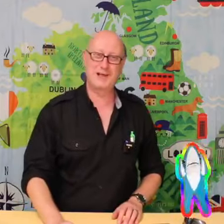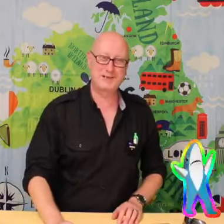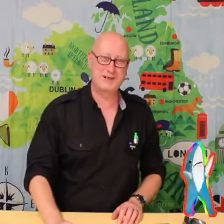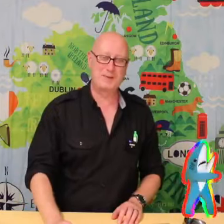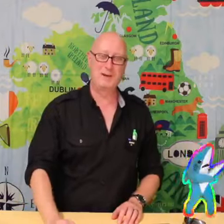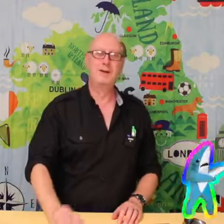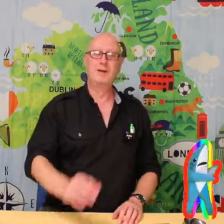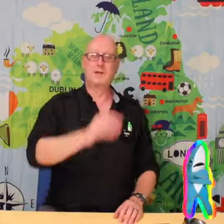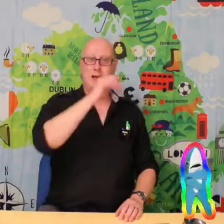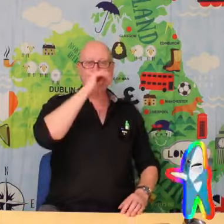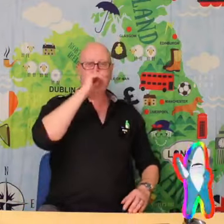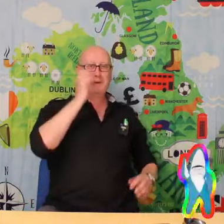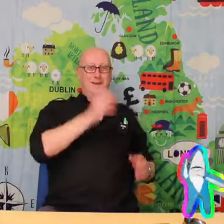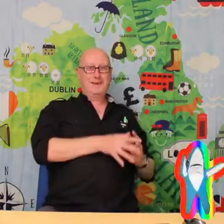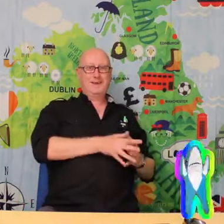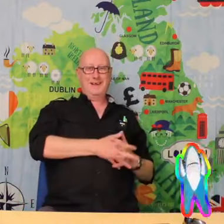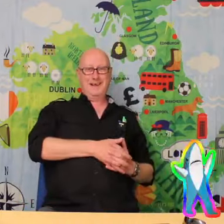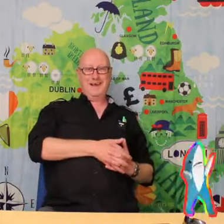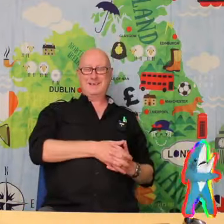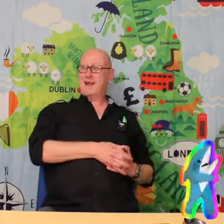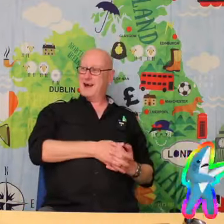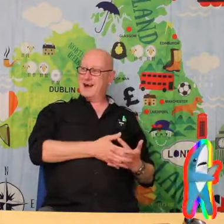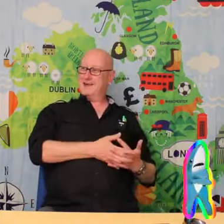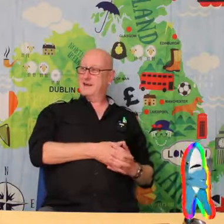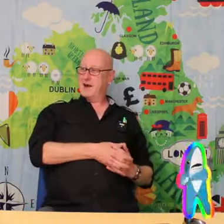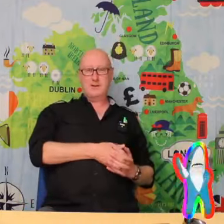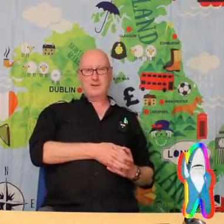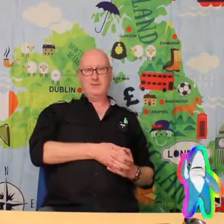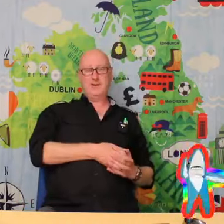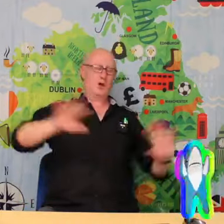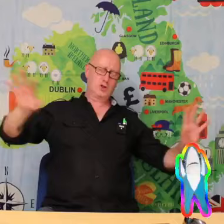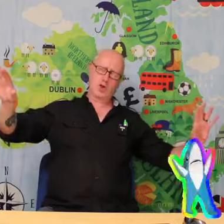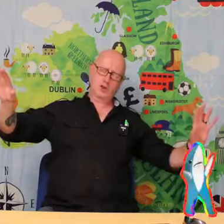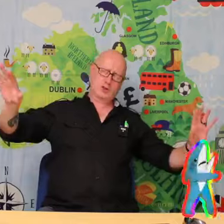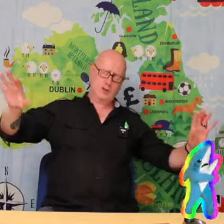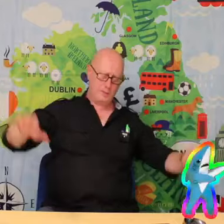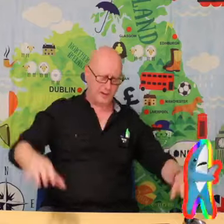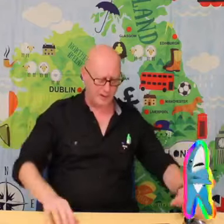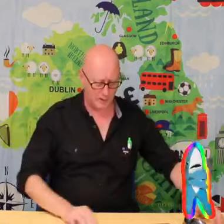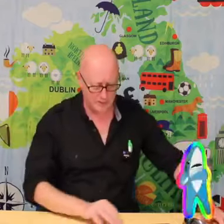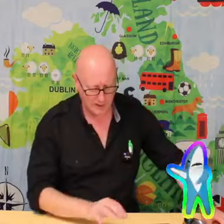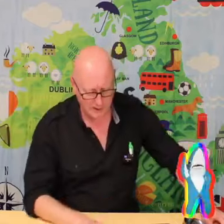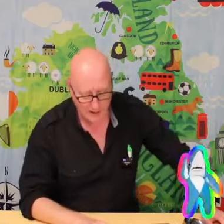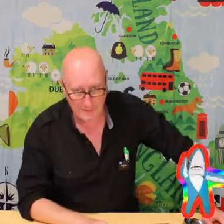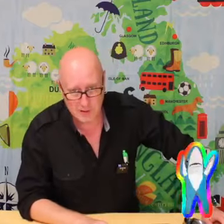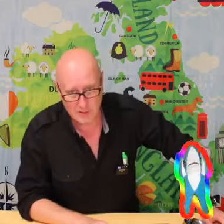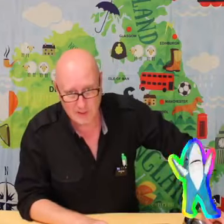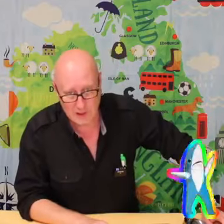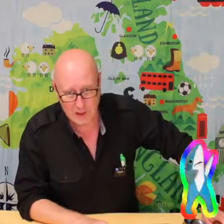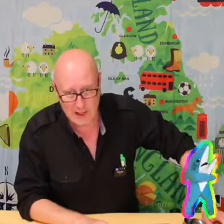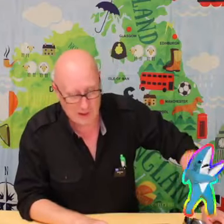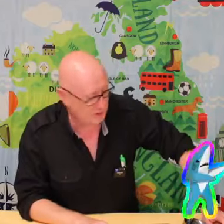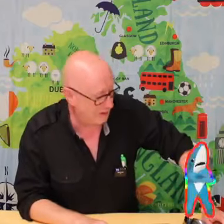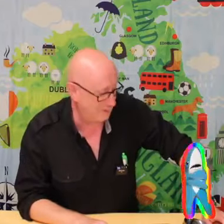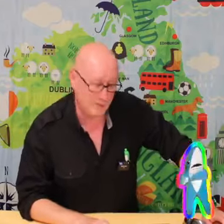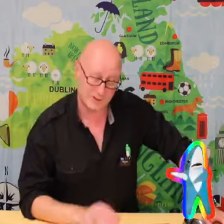and gentlemen. I'd still wanted to see you answered that. Aye. Imagine if you did. No, don't. Open a can of worms. I'm going to do the Nash. Ash, I'm now leaving in the most